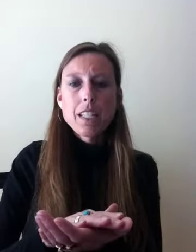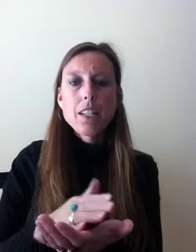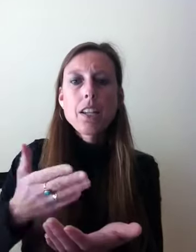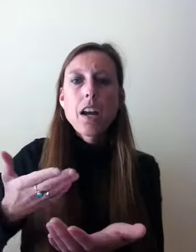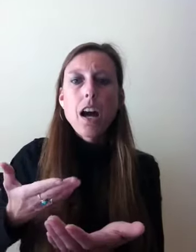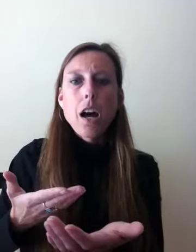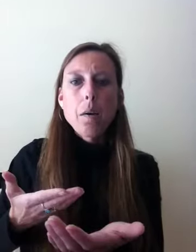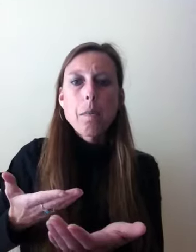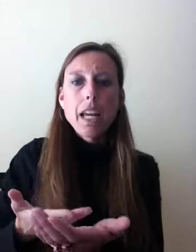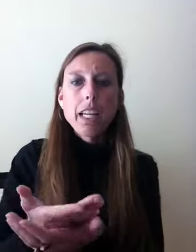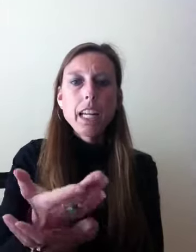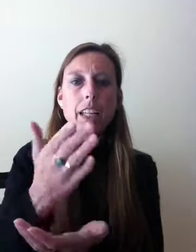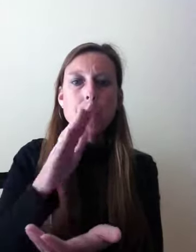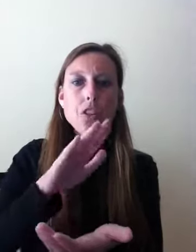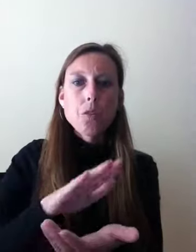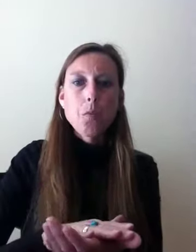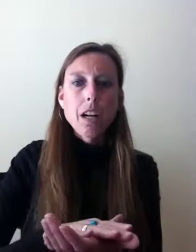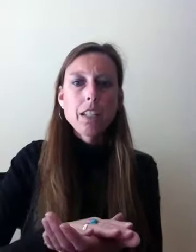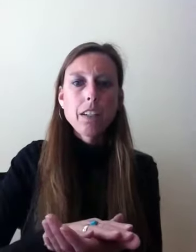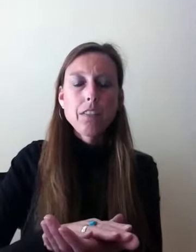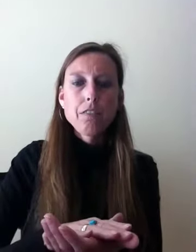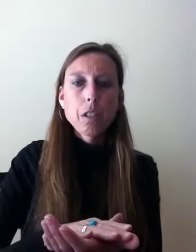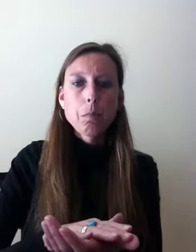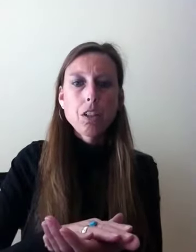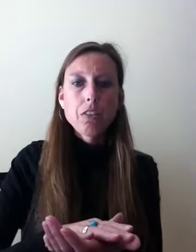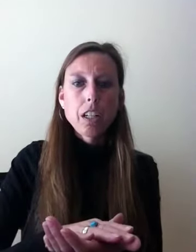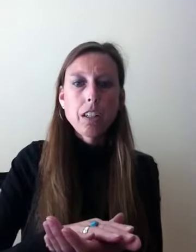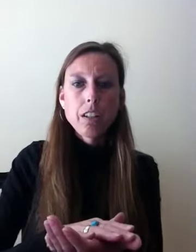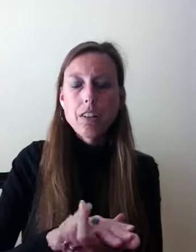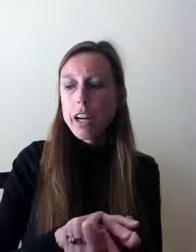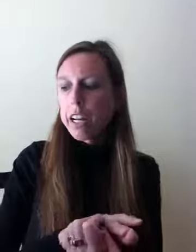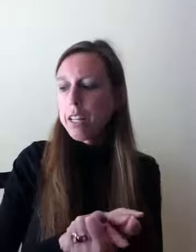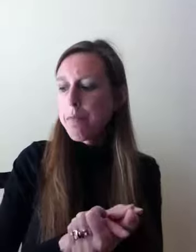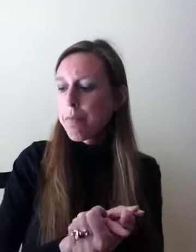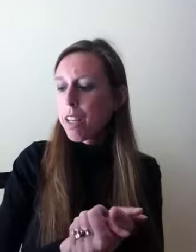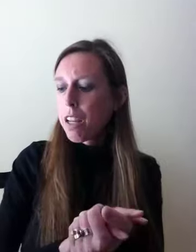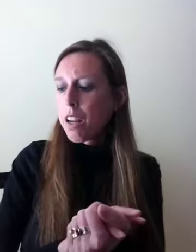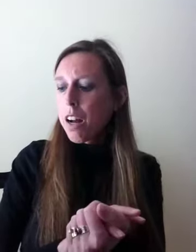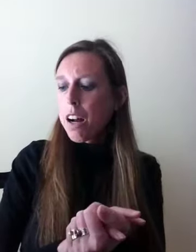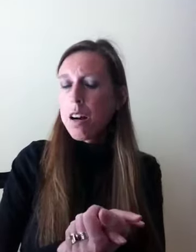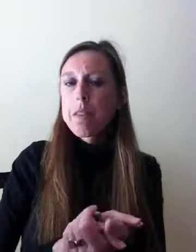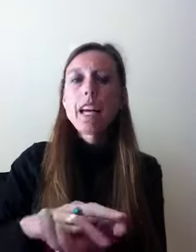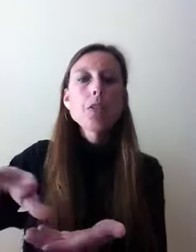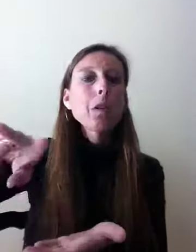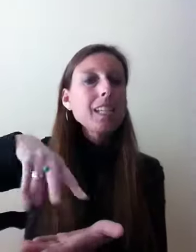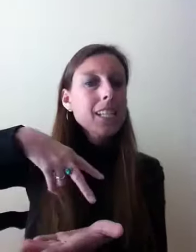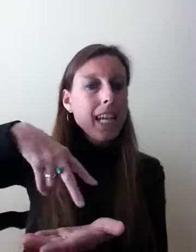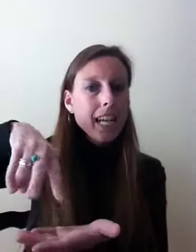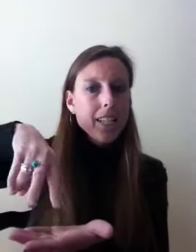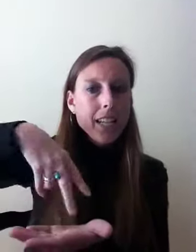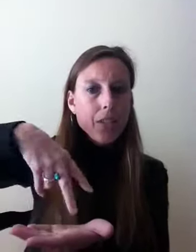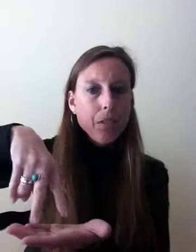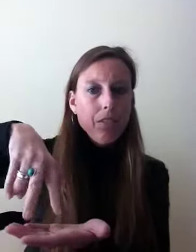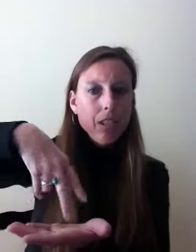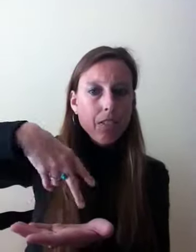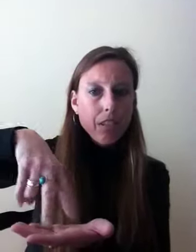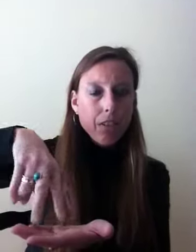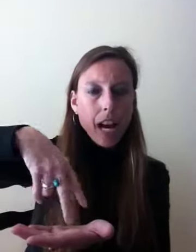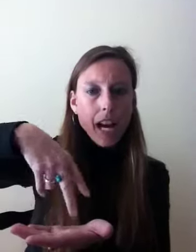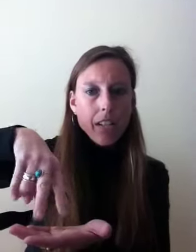2 or 3 movements. Pancake is just one, flip it over. Okay? The next one is dance. That's a review for you guys.